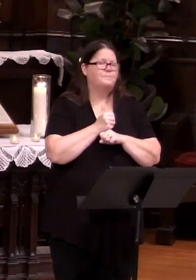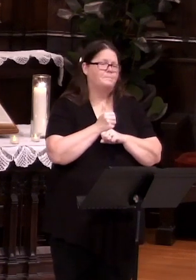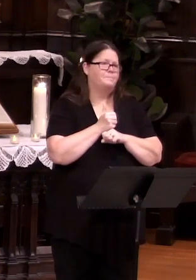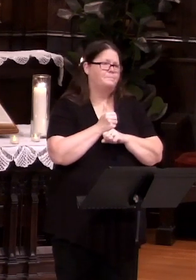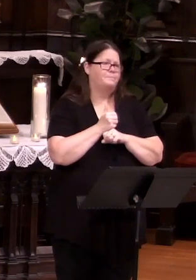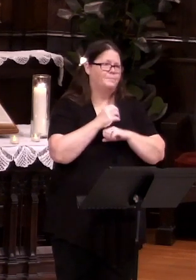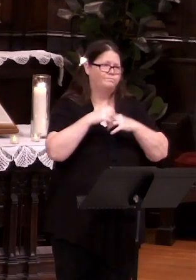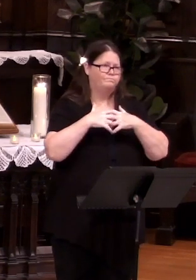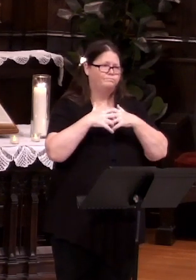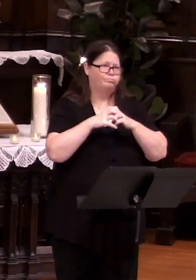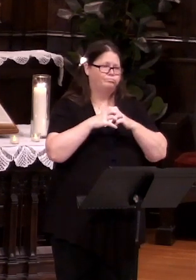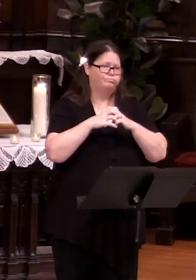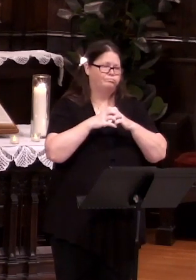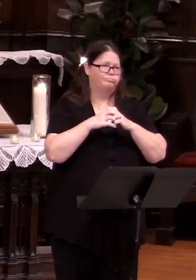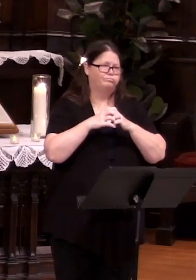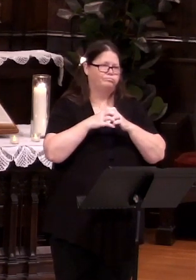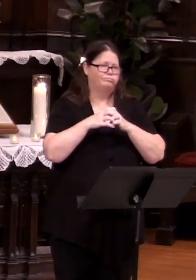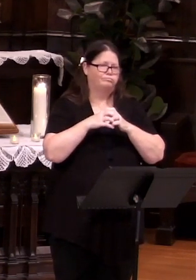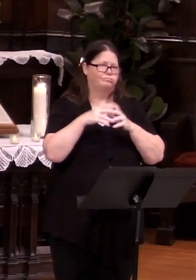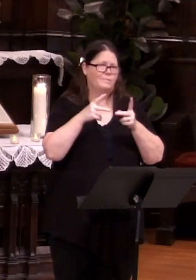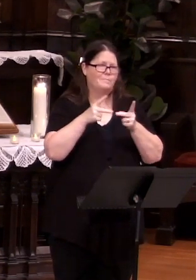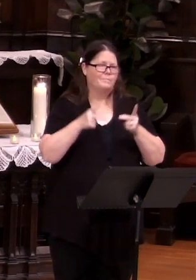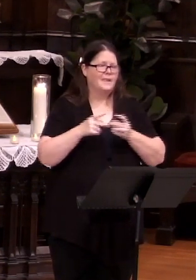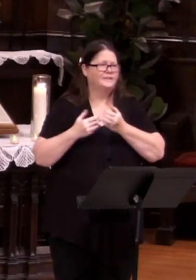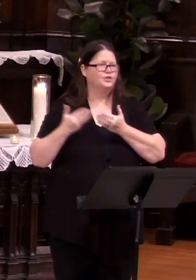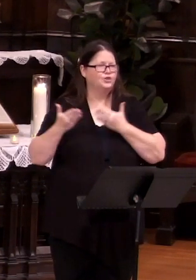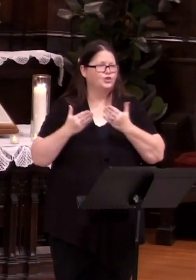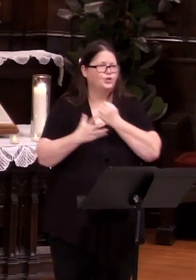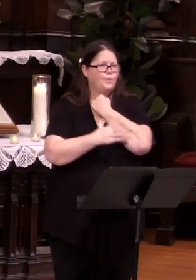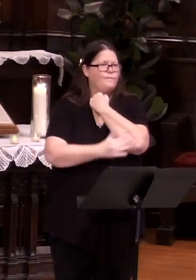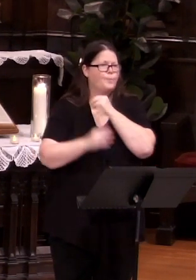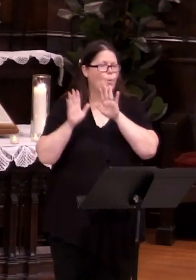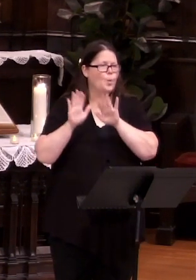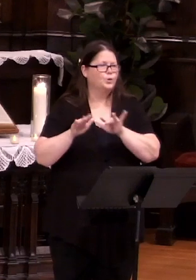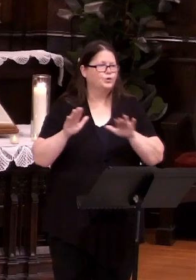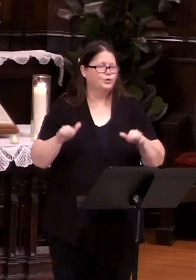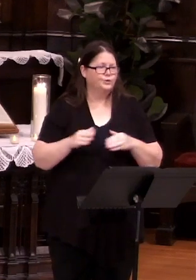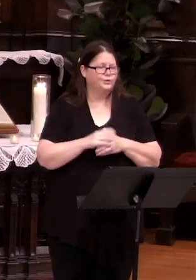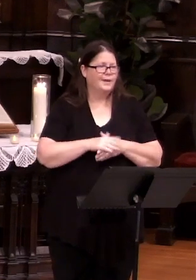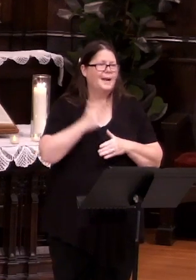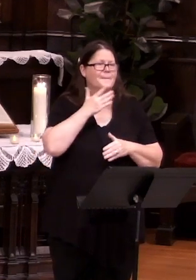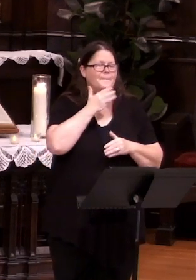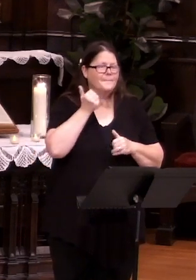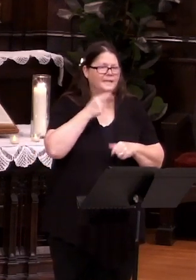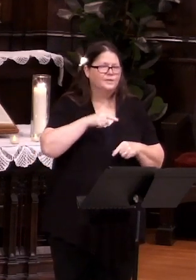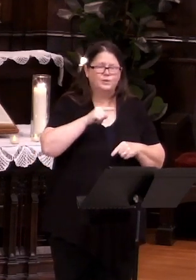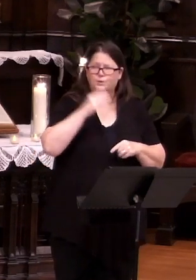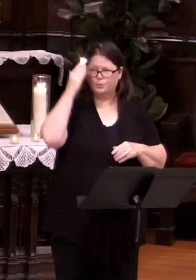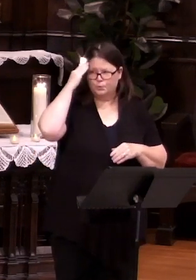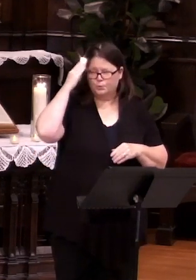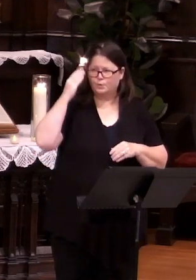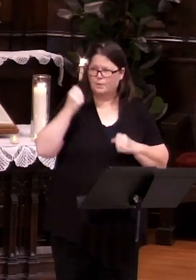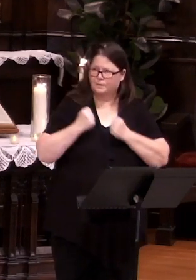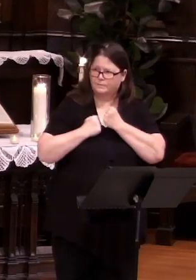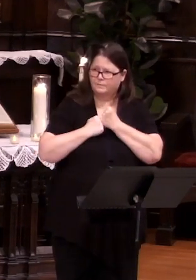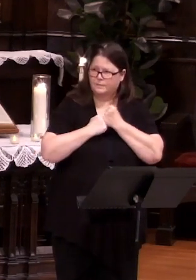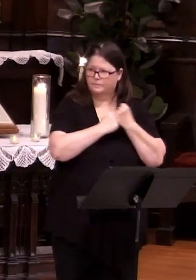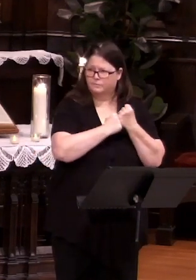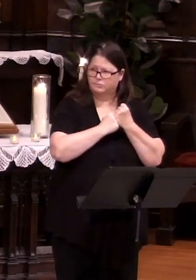children and elderly people. And she is perhaps best known for championing the rights of